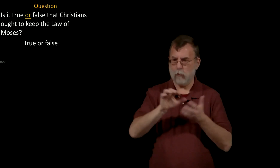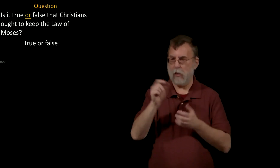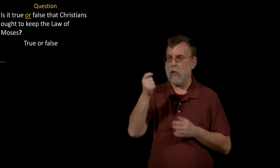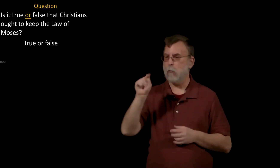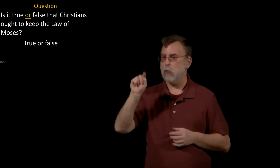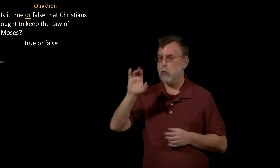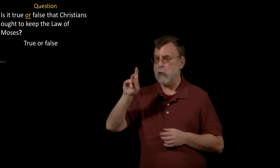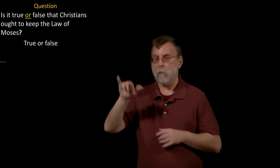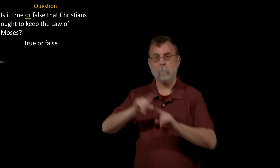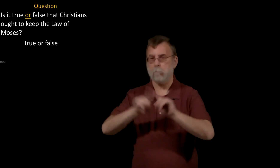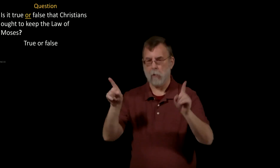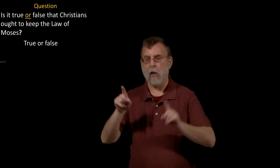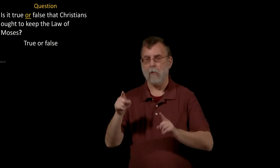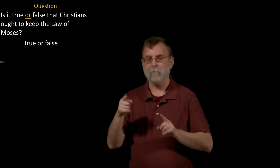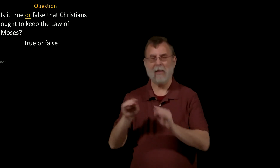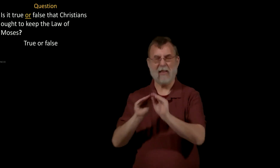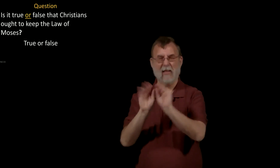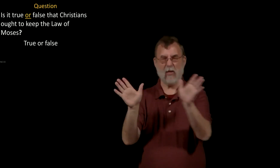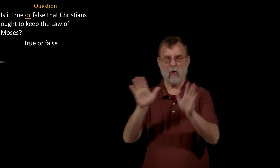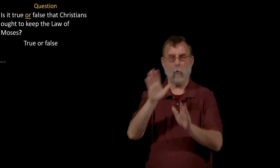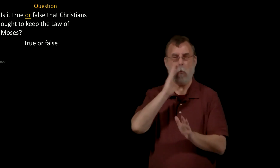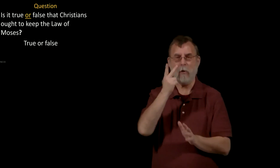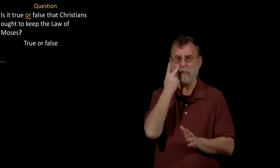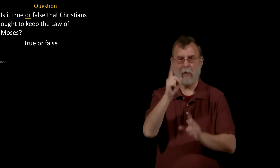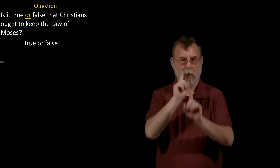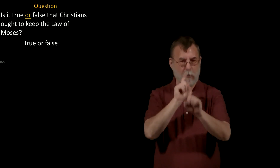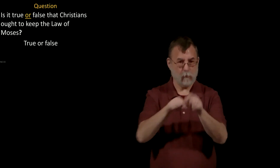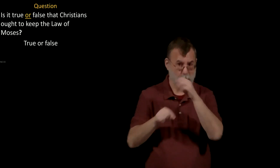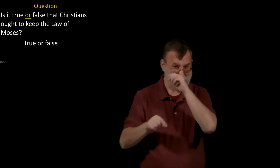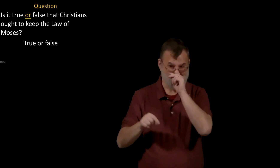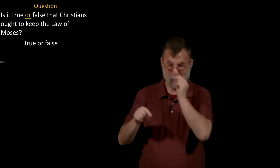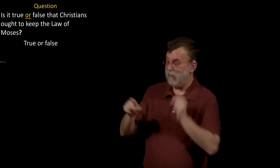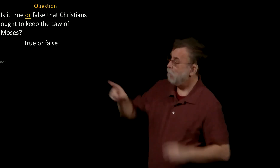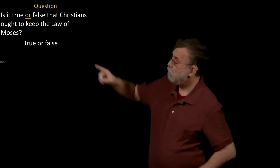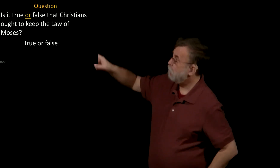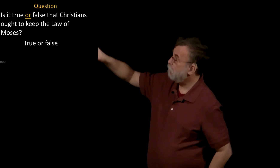This one might be a little confusing, but they'll clarify it with the answer.